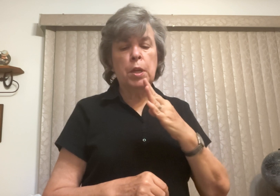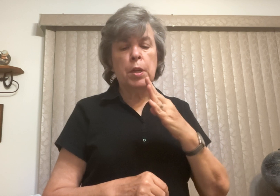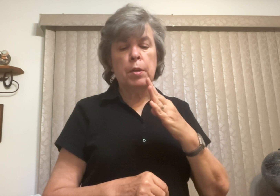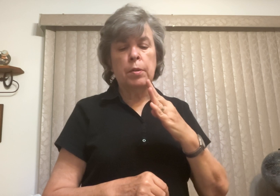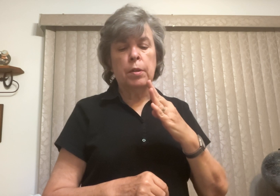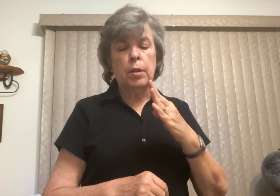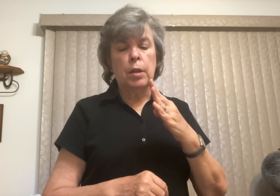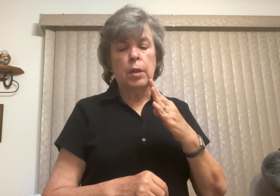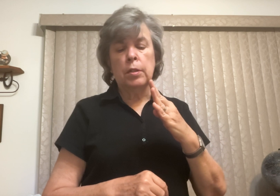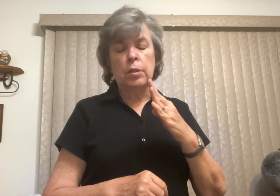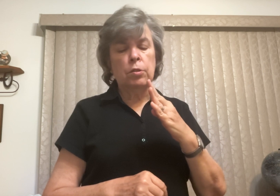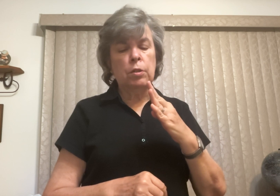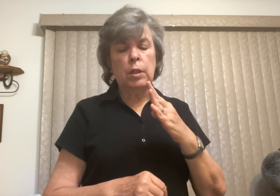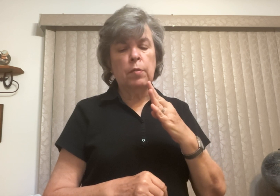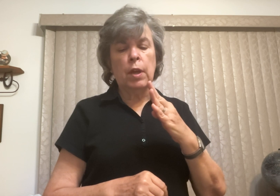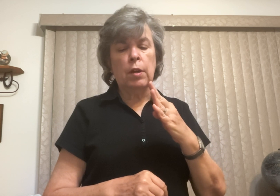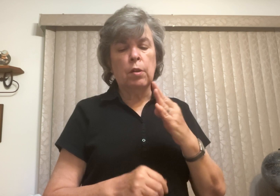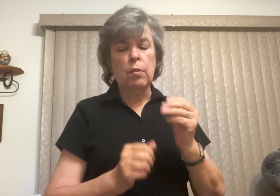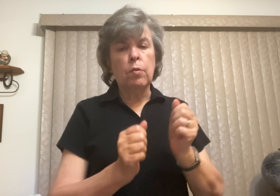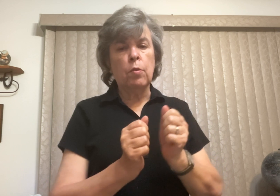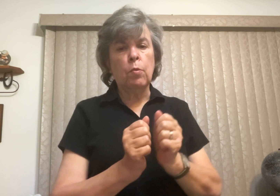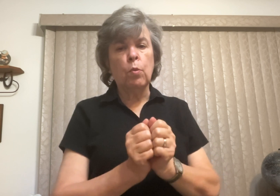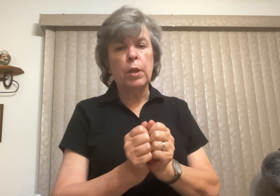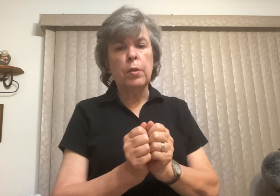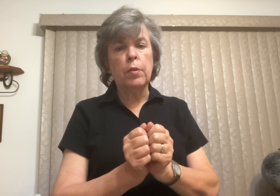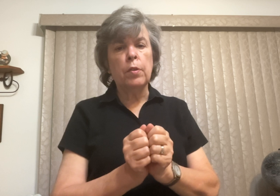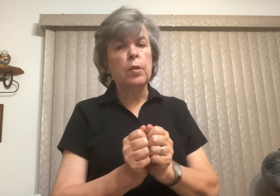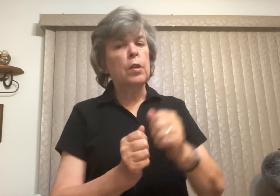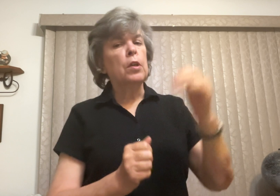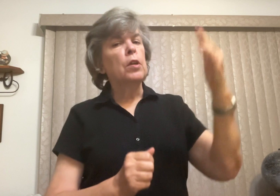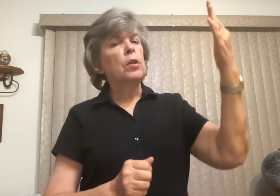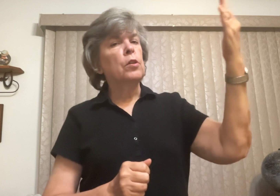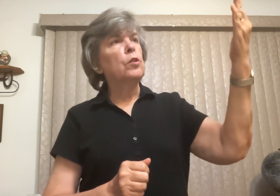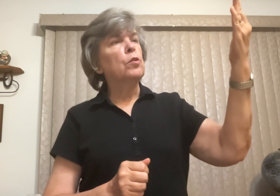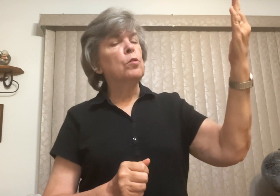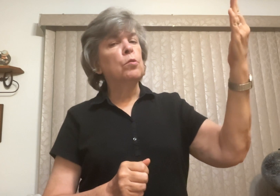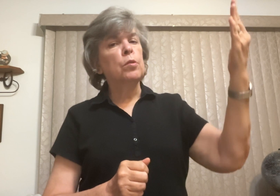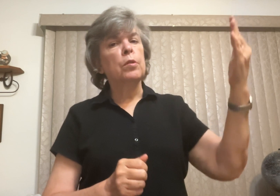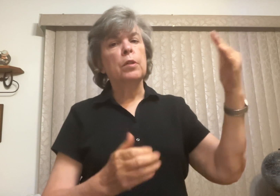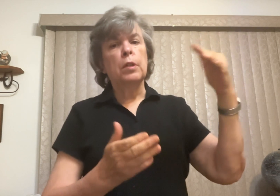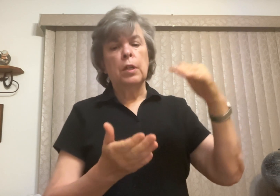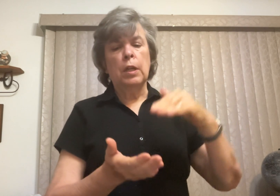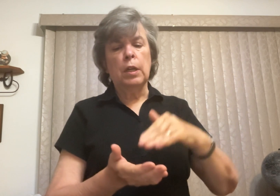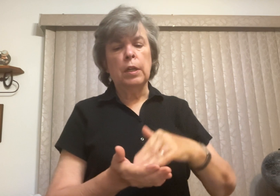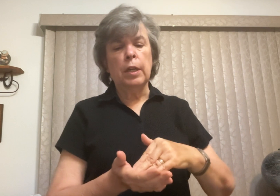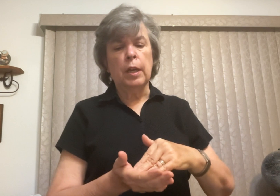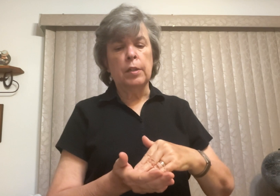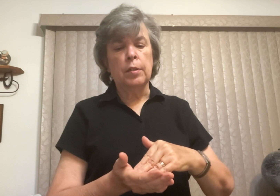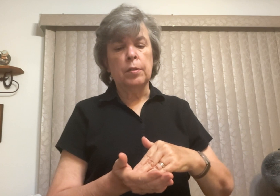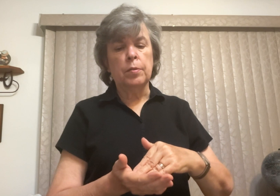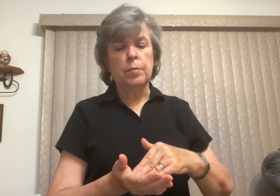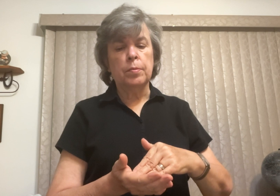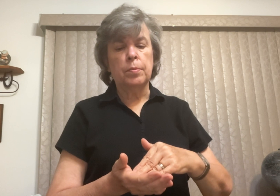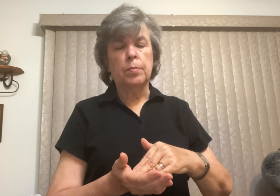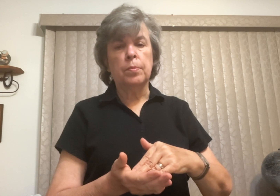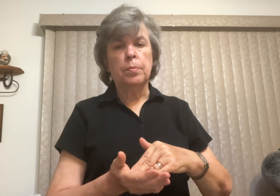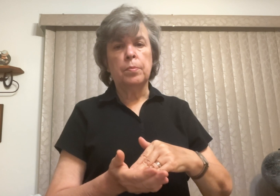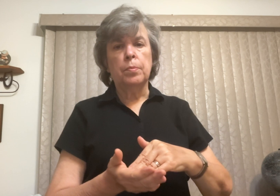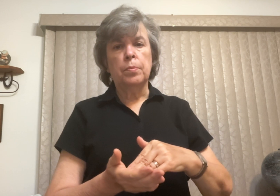be, and you can leave that off, with you again.